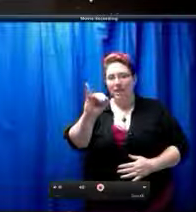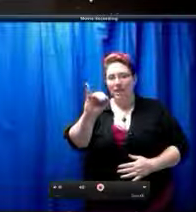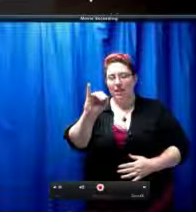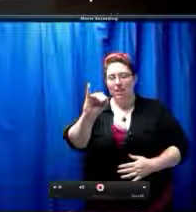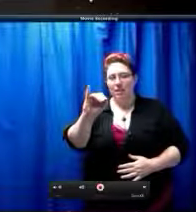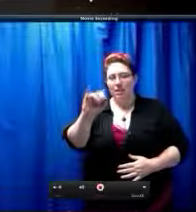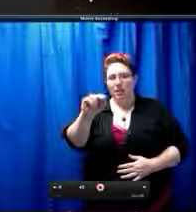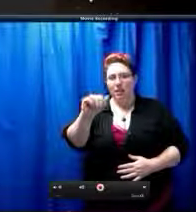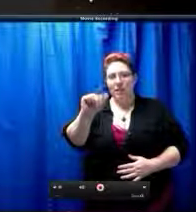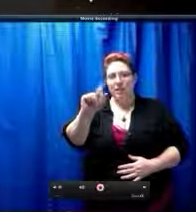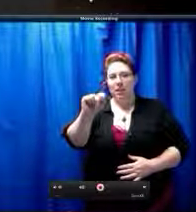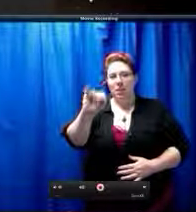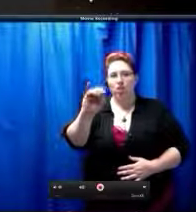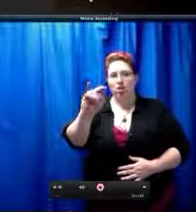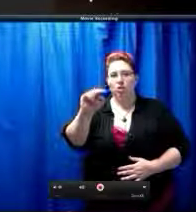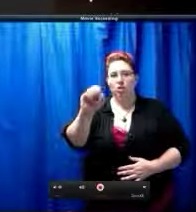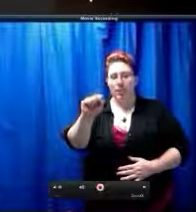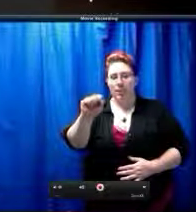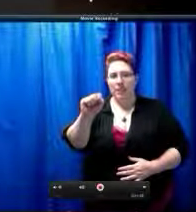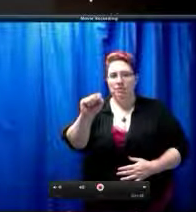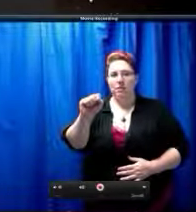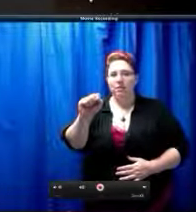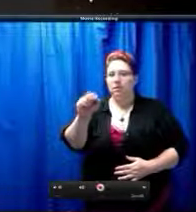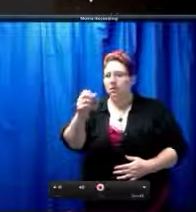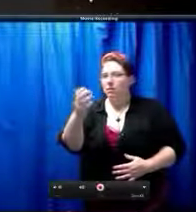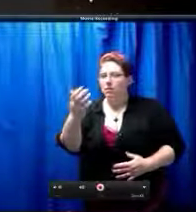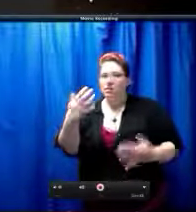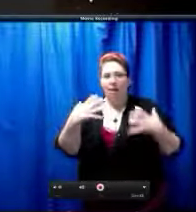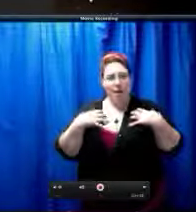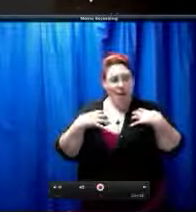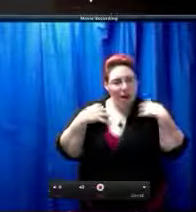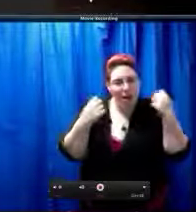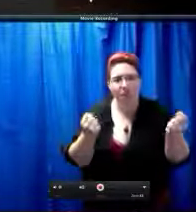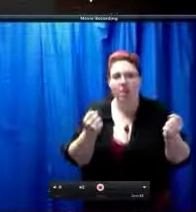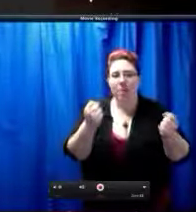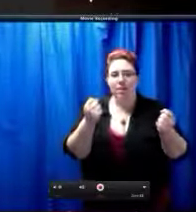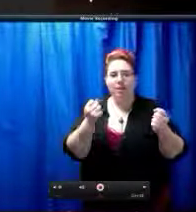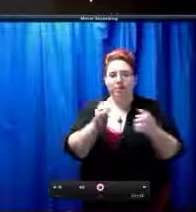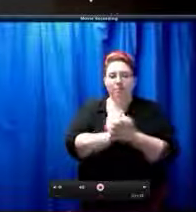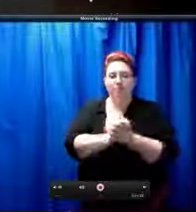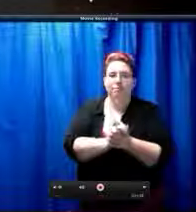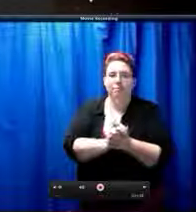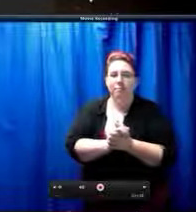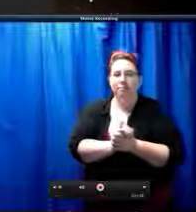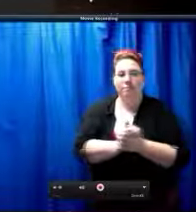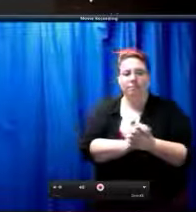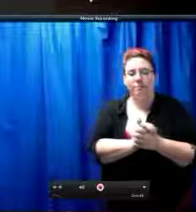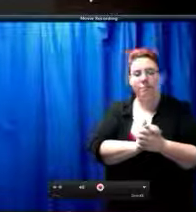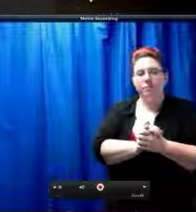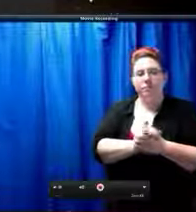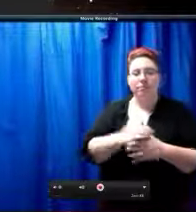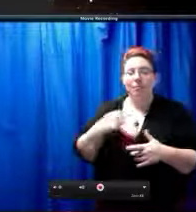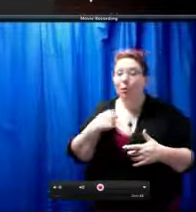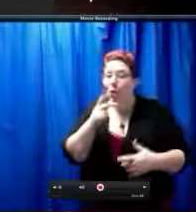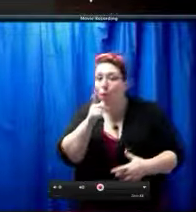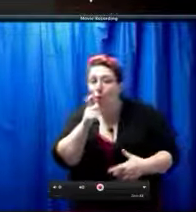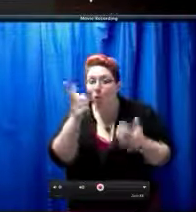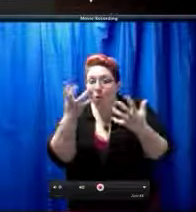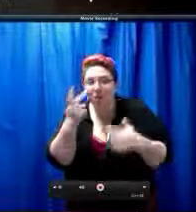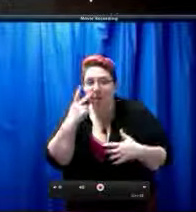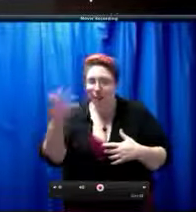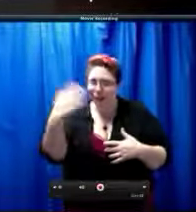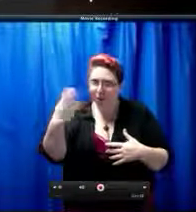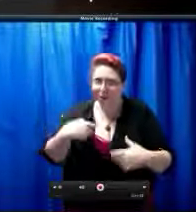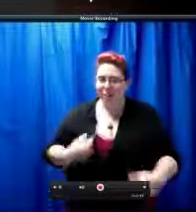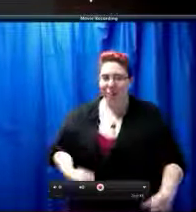Does anybody want to look? Come on up, come on. Here, move forward a little bit so that they can actually see better. Here you